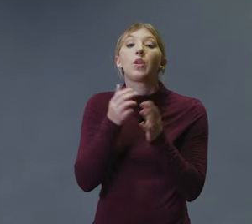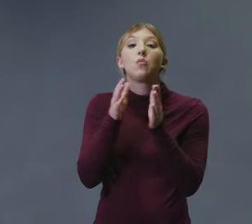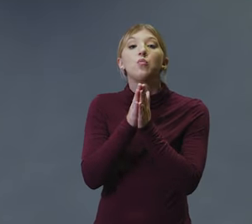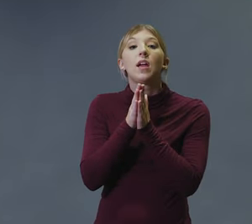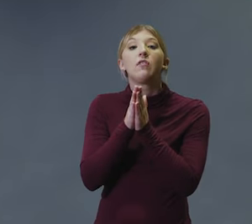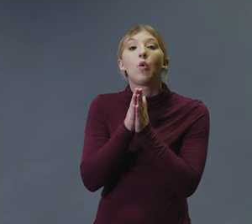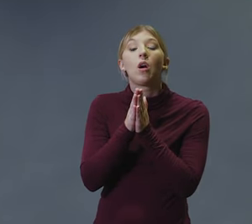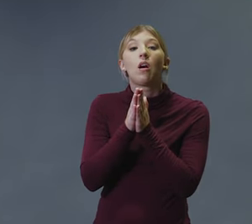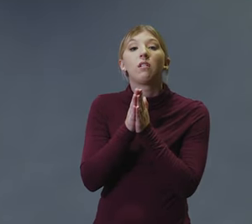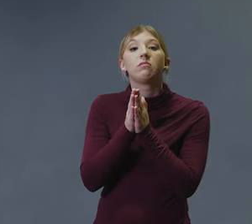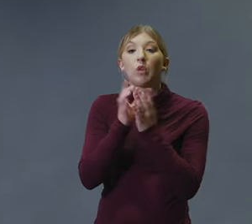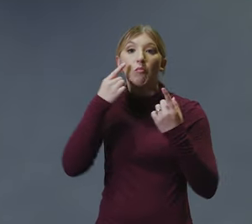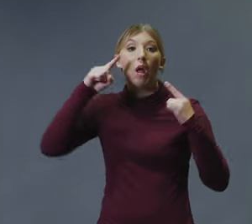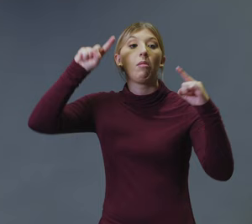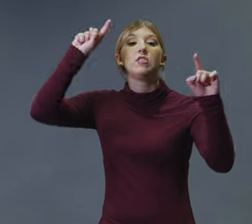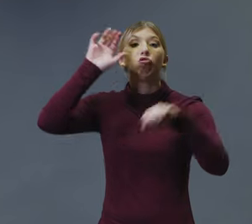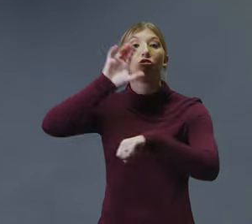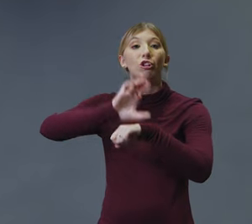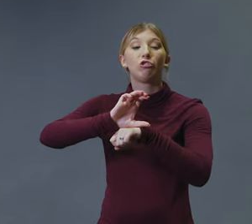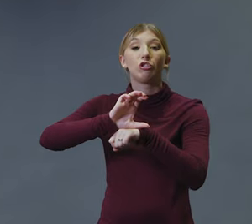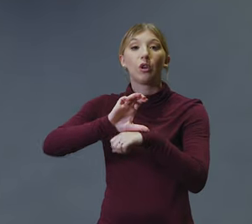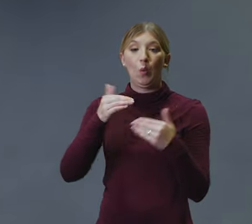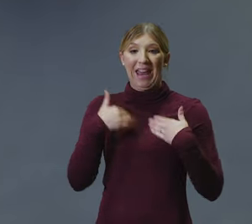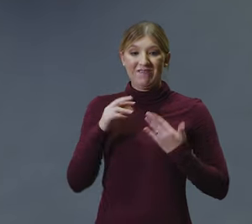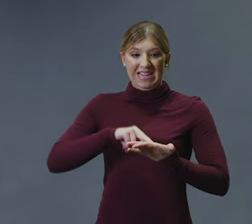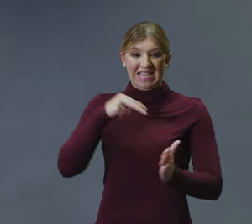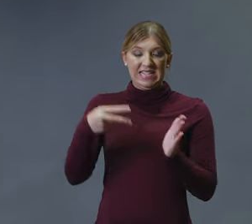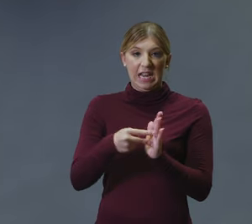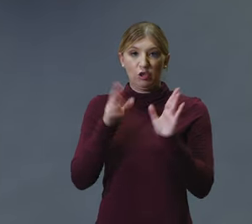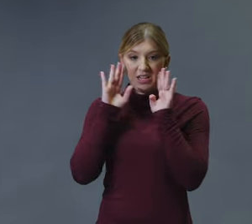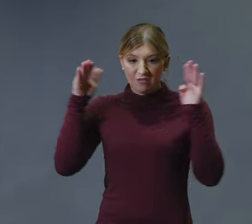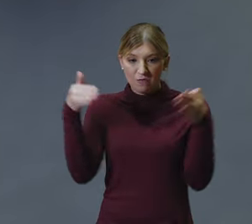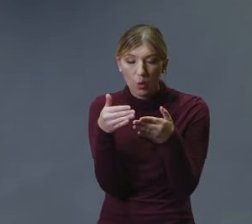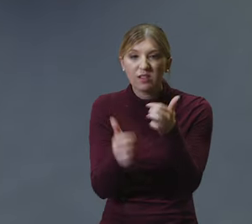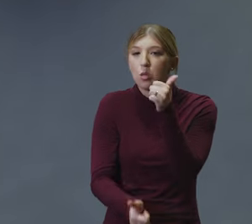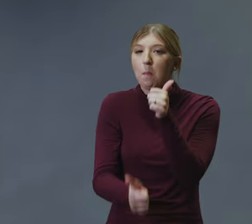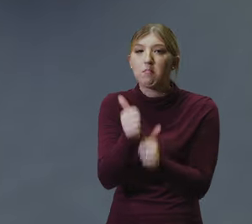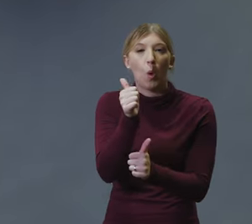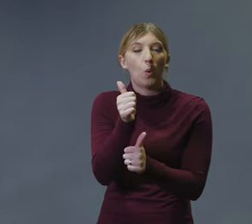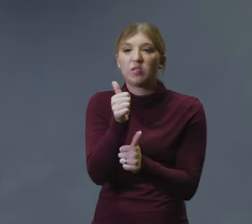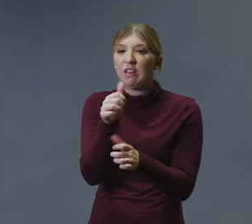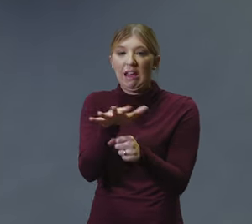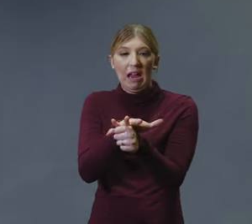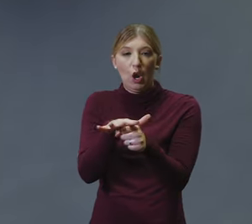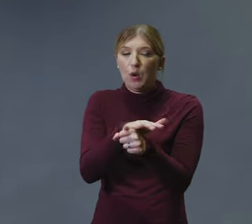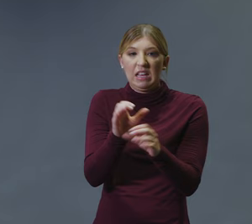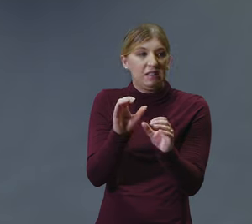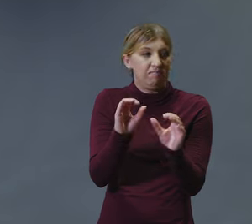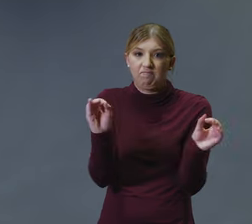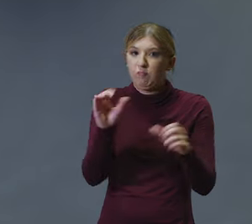is what I'm praying for Proclamation Church. We have intentionally targeted one of the most unchurched areas in this